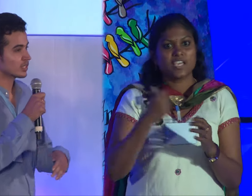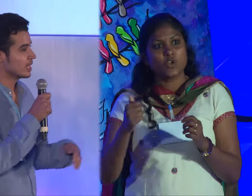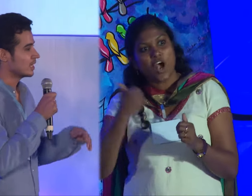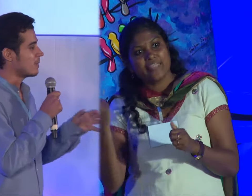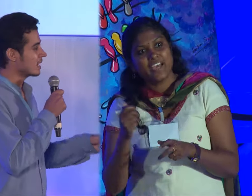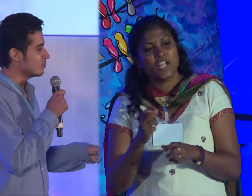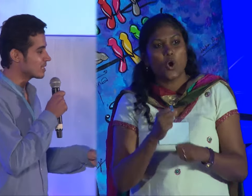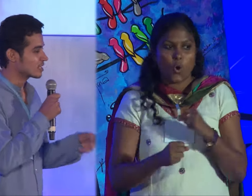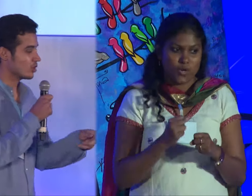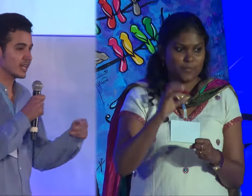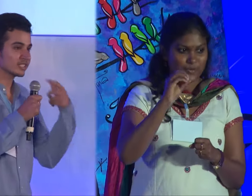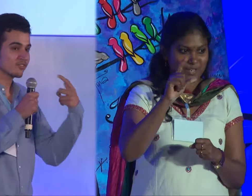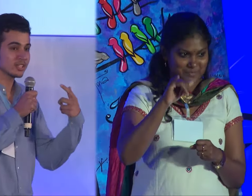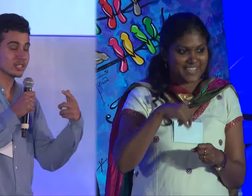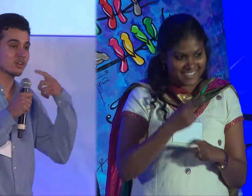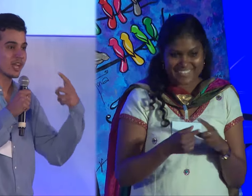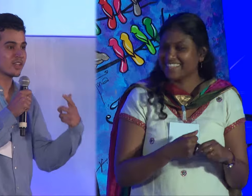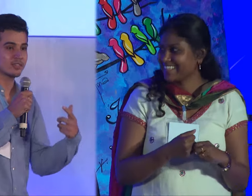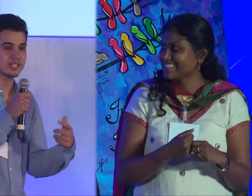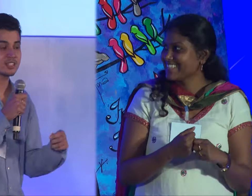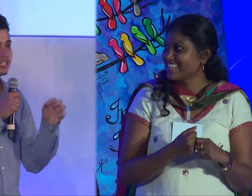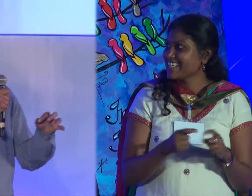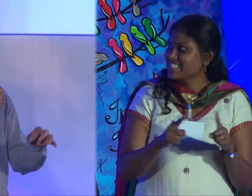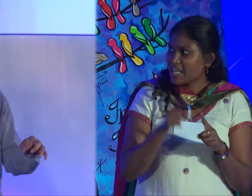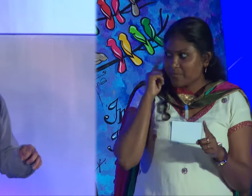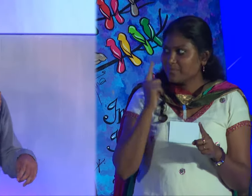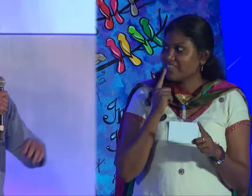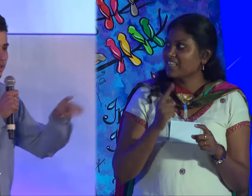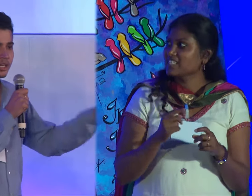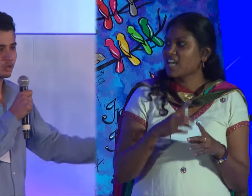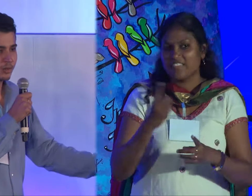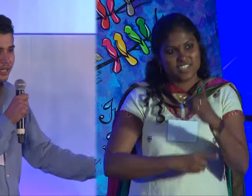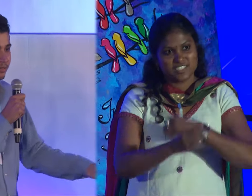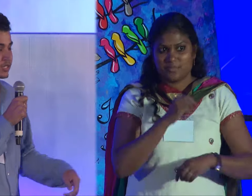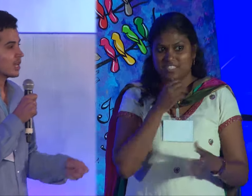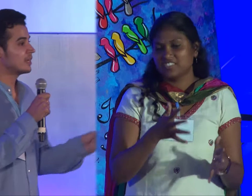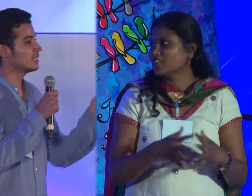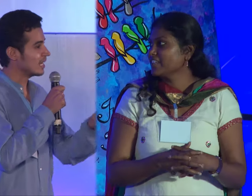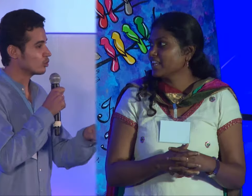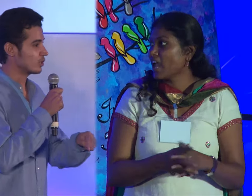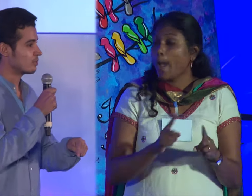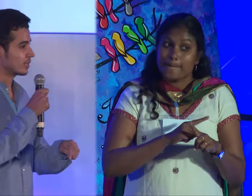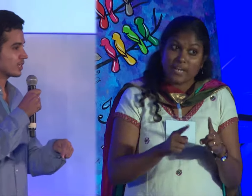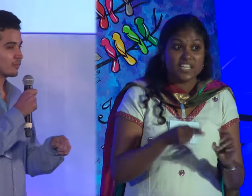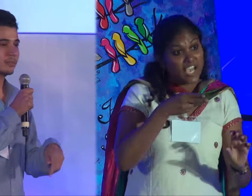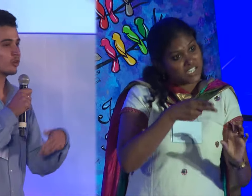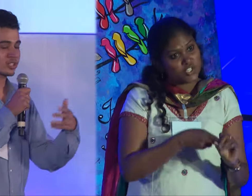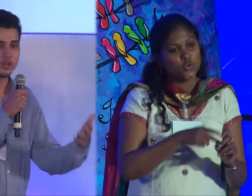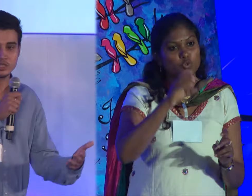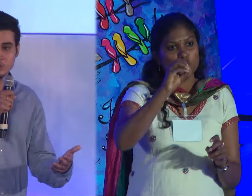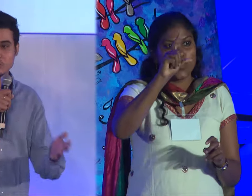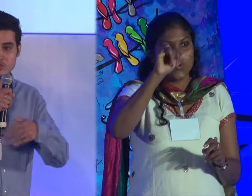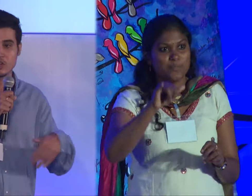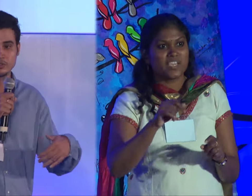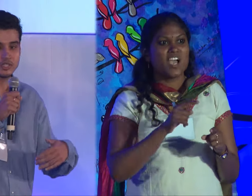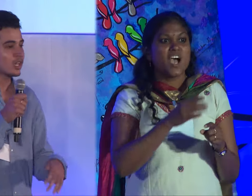or the Olympics. The Paralympics does not have deafness as a listed disability, so he can't go to the Paralympics. But he can go to the Olympics. But because